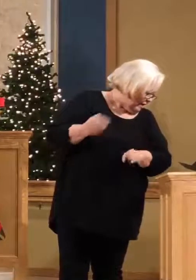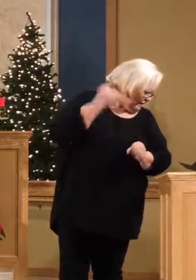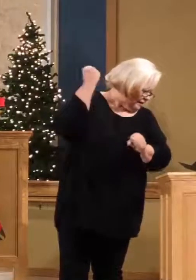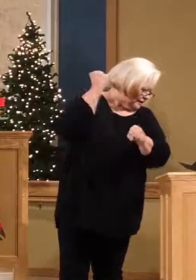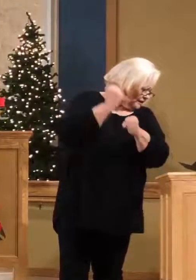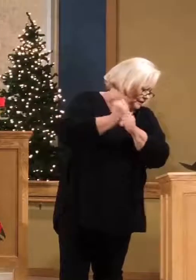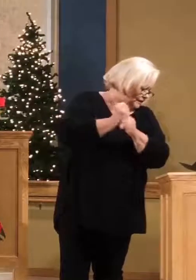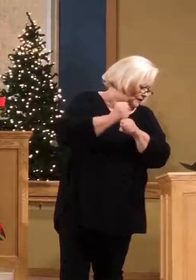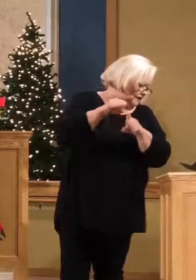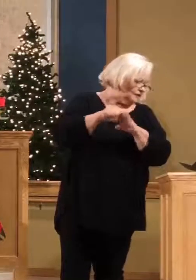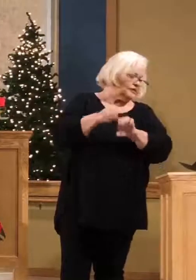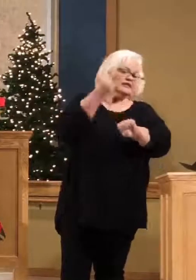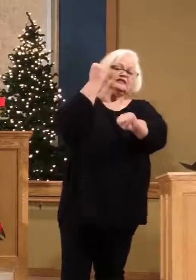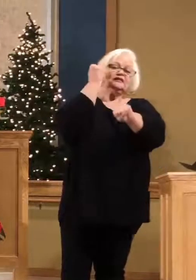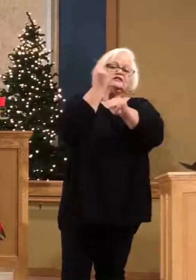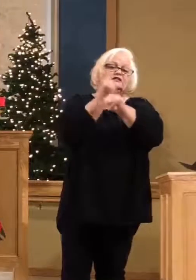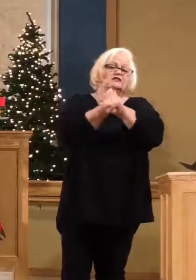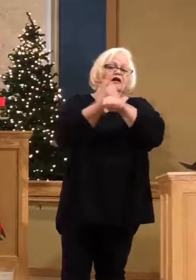tomb.